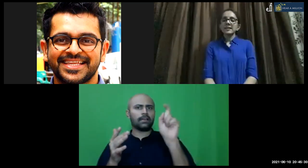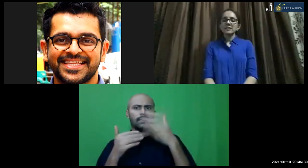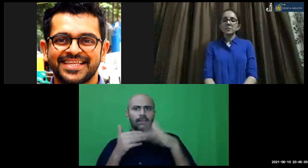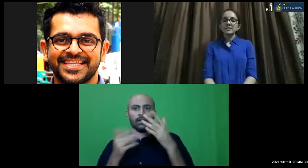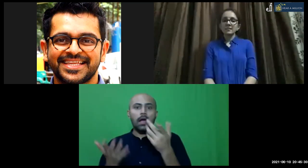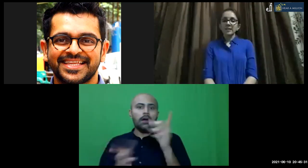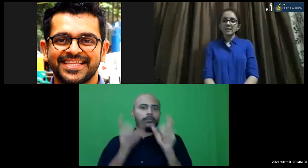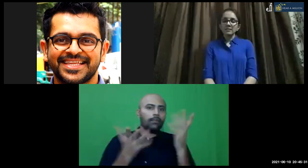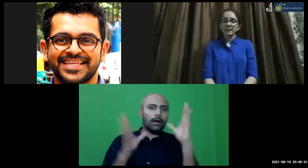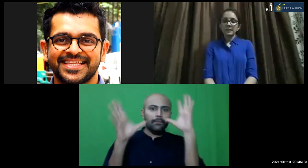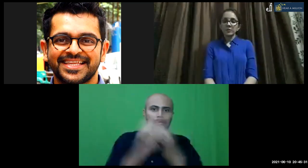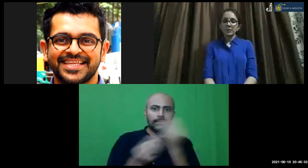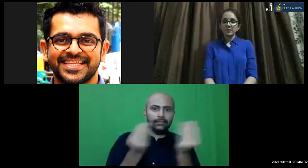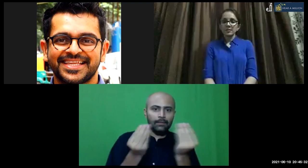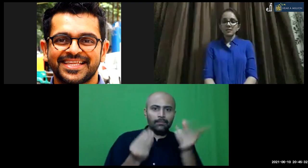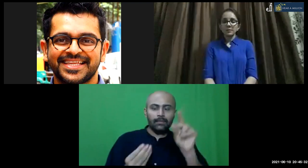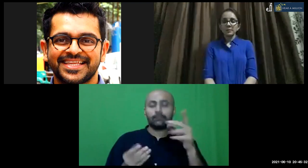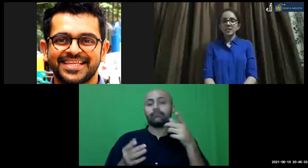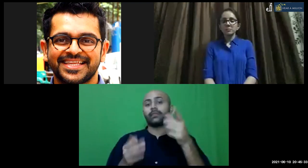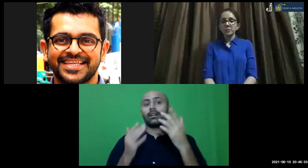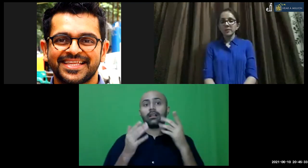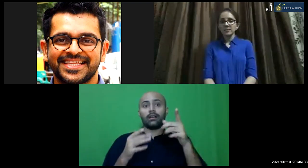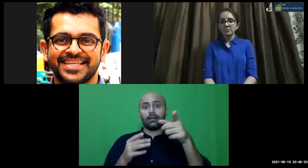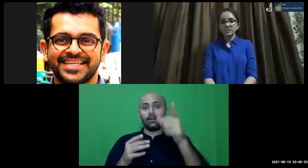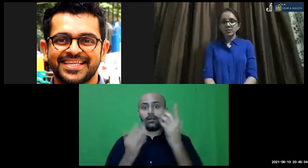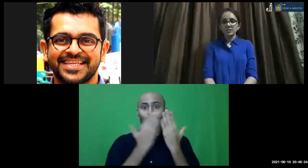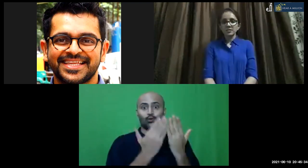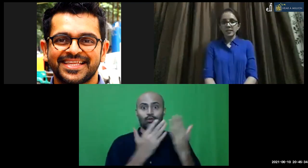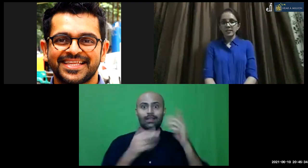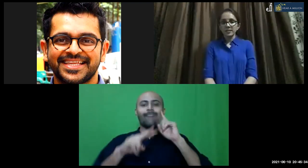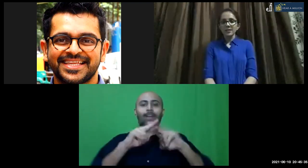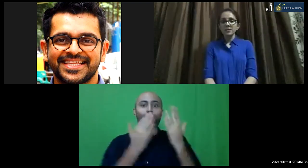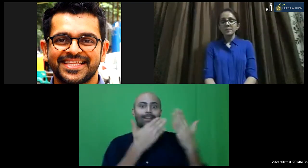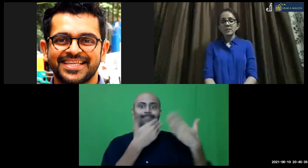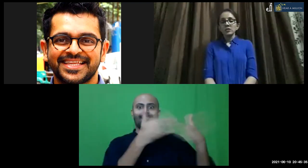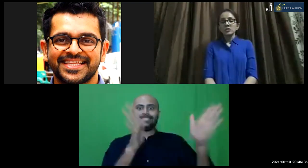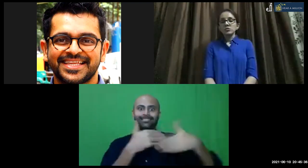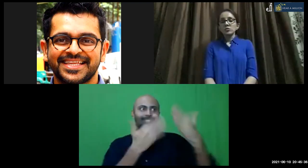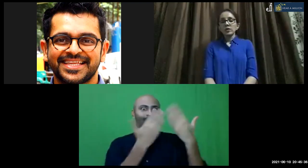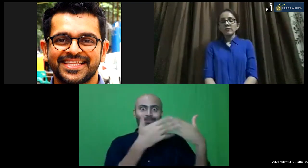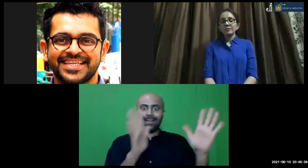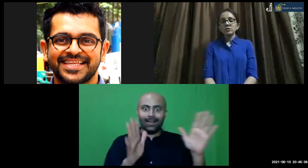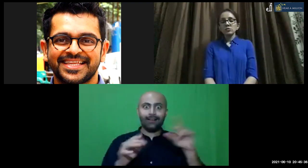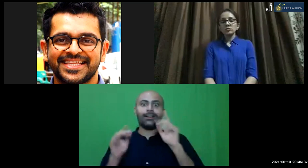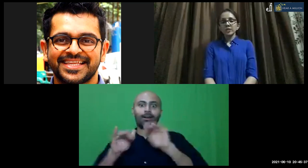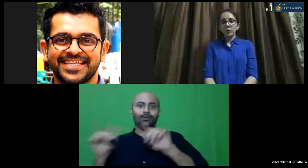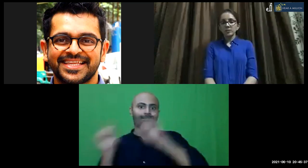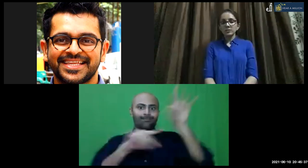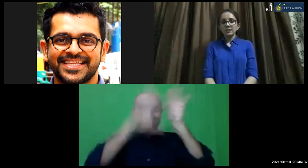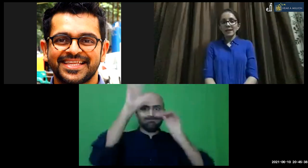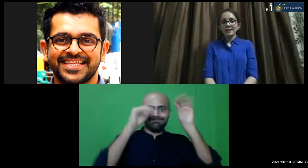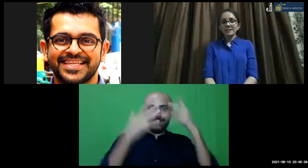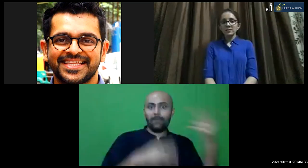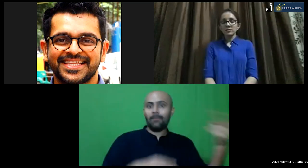I'll sign the question again and then you can answer. Maybe some people might have missed out on seeing the sign. So if the schools